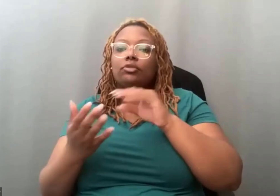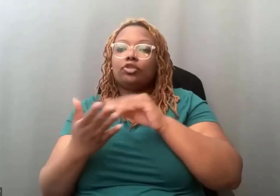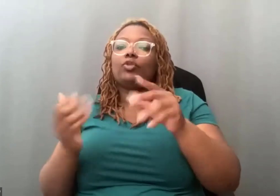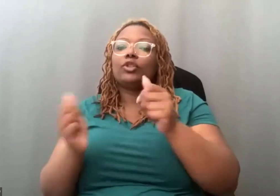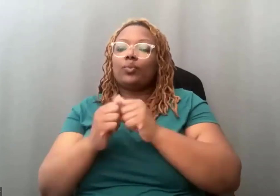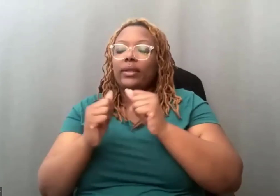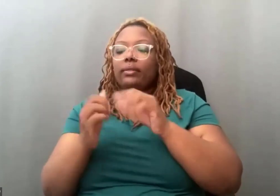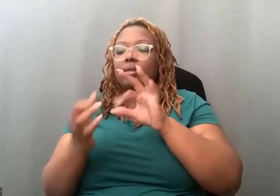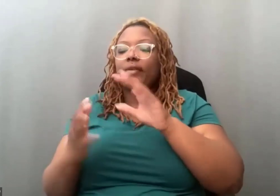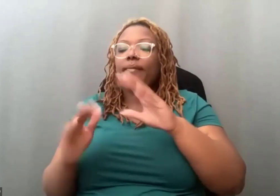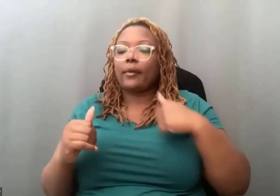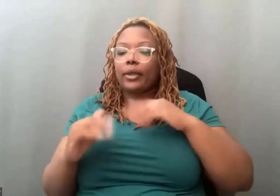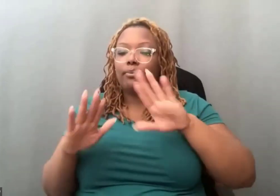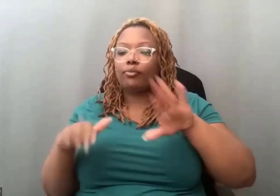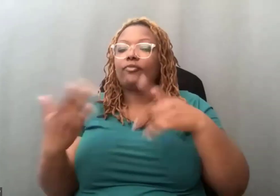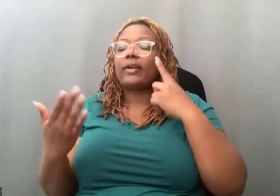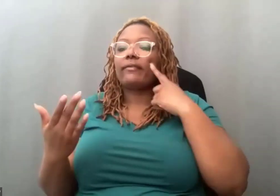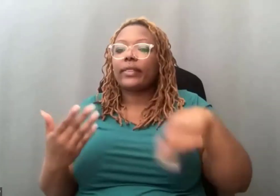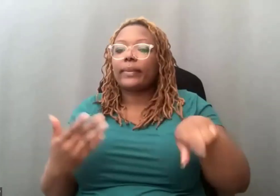feedback.